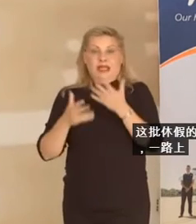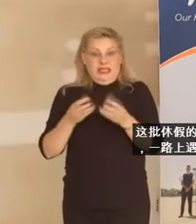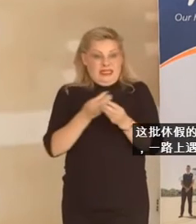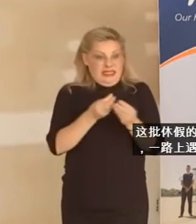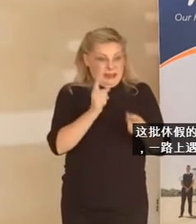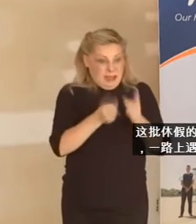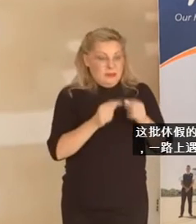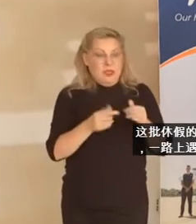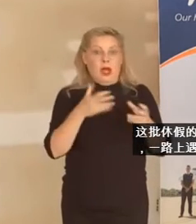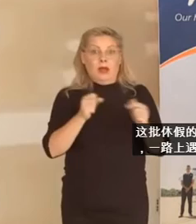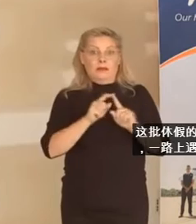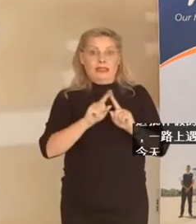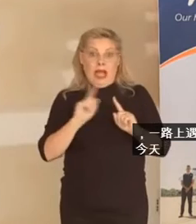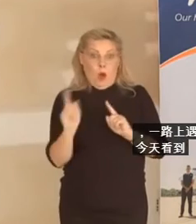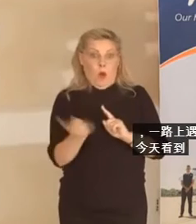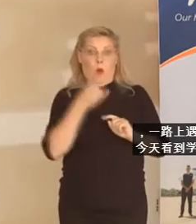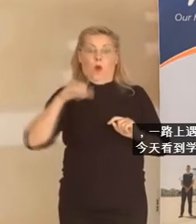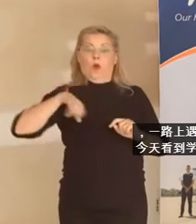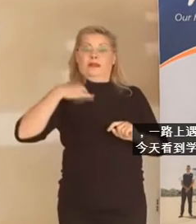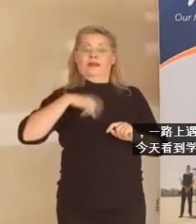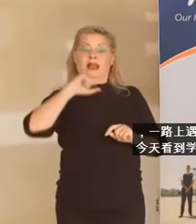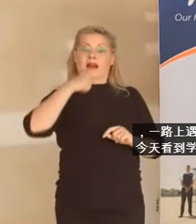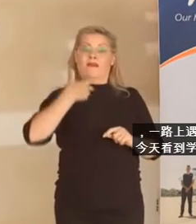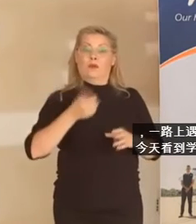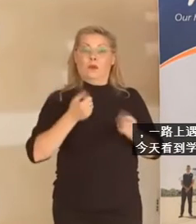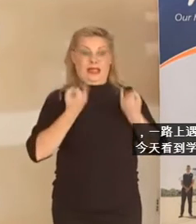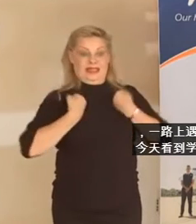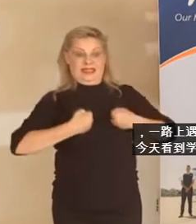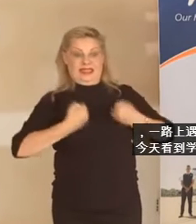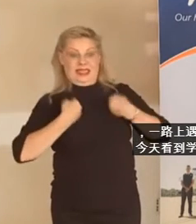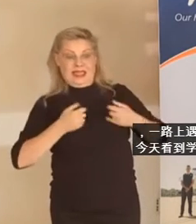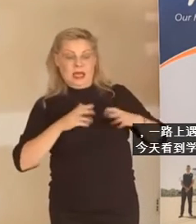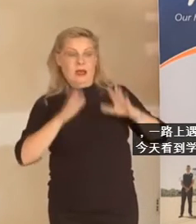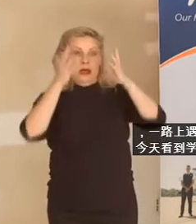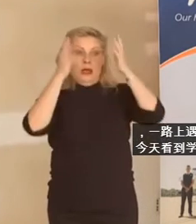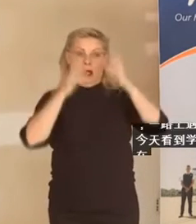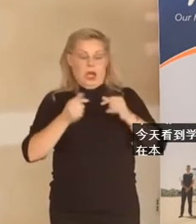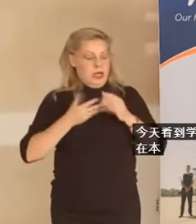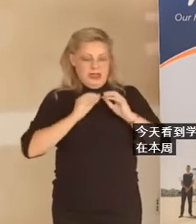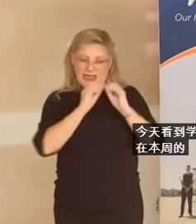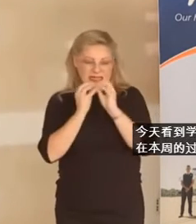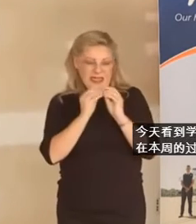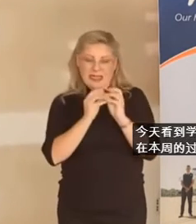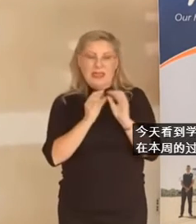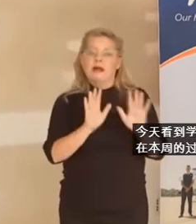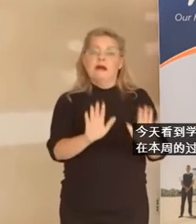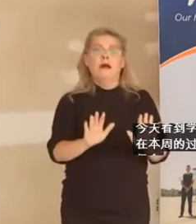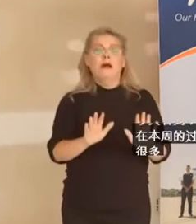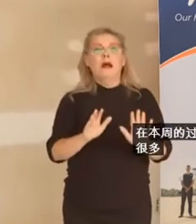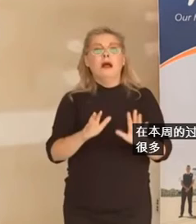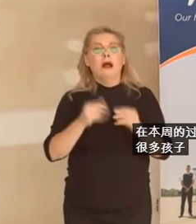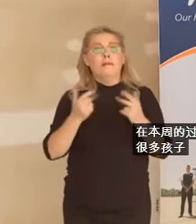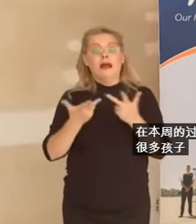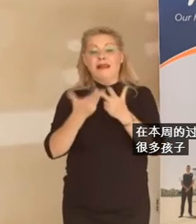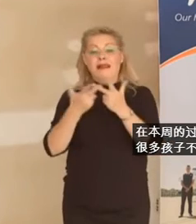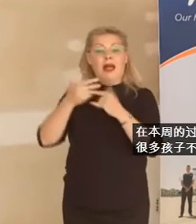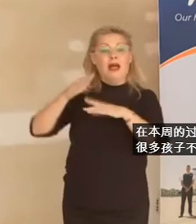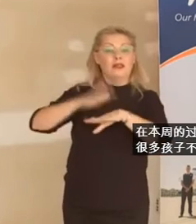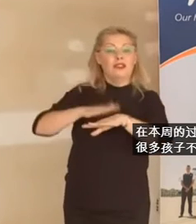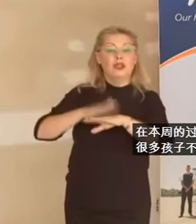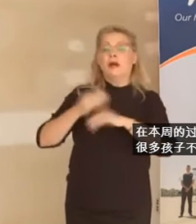been difficulties along the way. We're seeing difficulties with schools today. Over the course of this week, we've had many